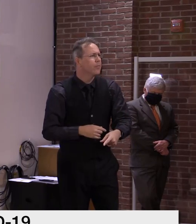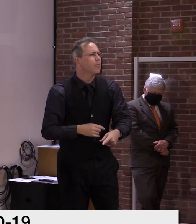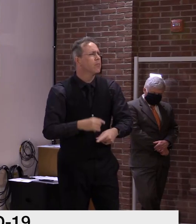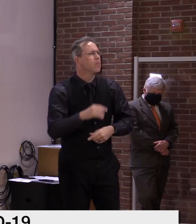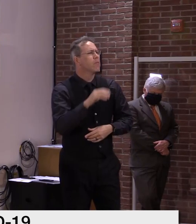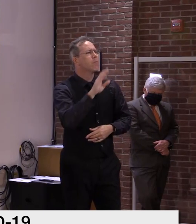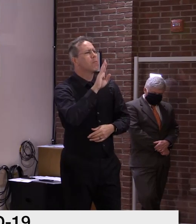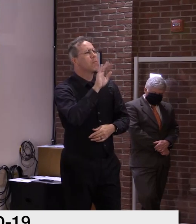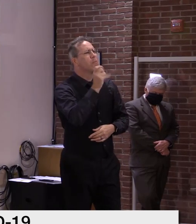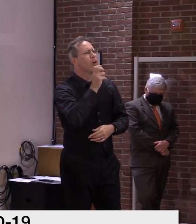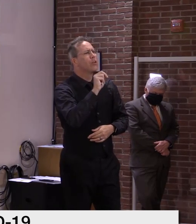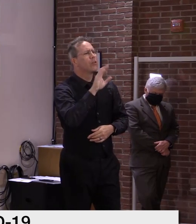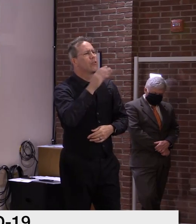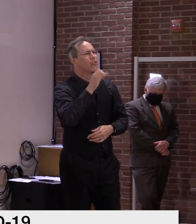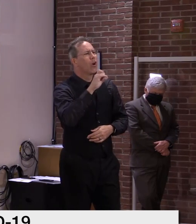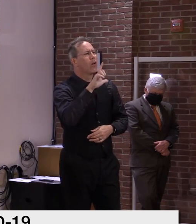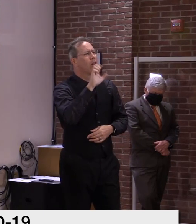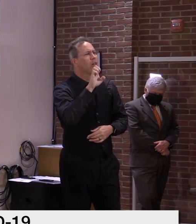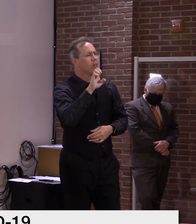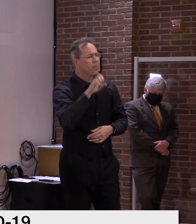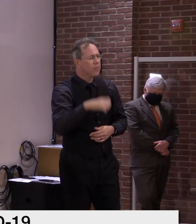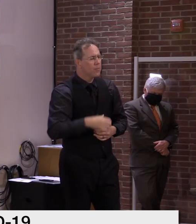Hello, Governor.